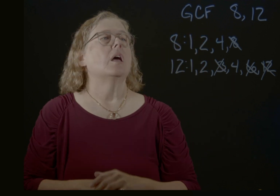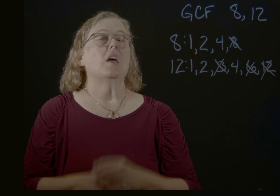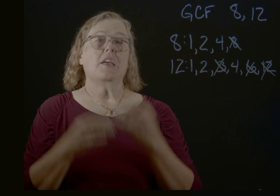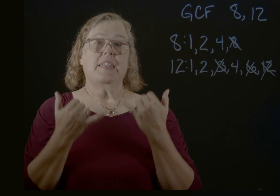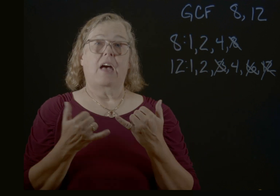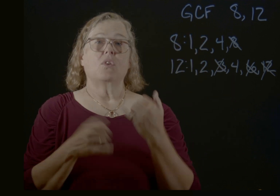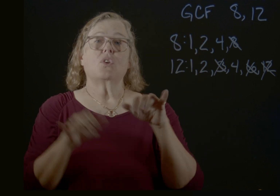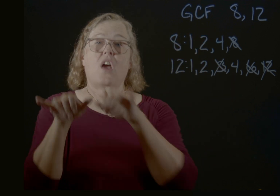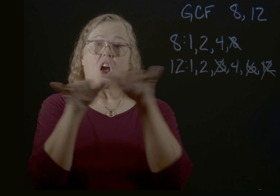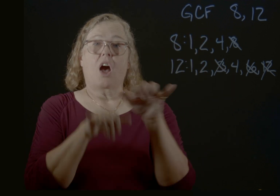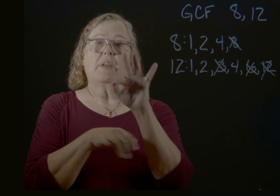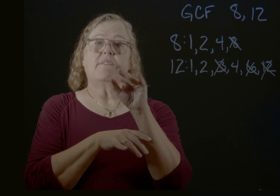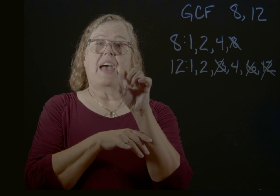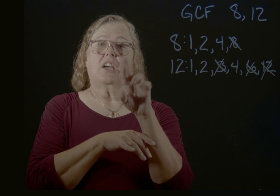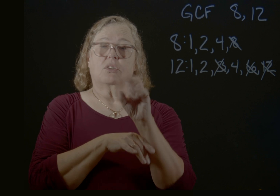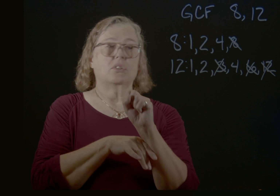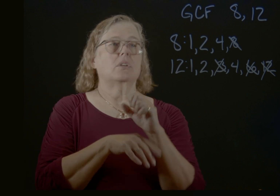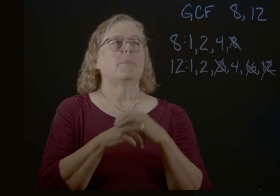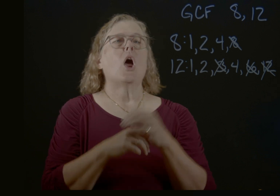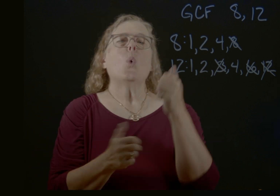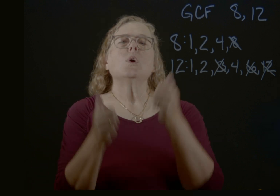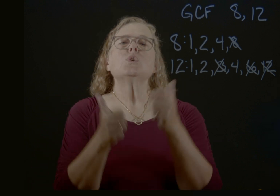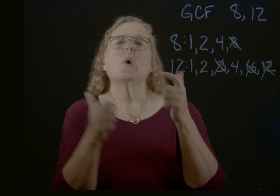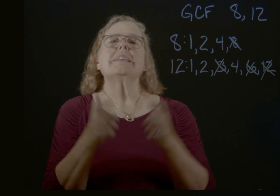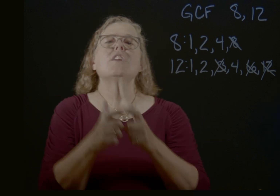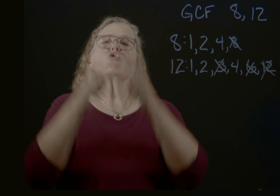Now we can look at these common factors and say, which one's the greatest?